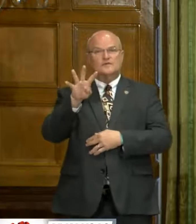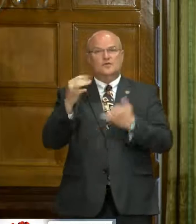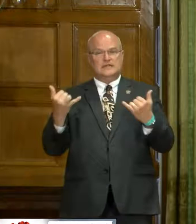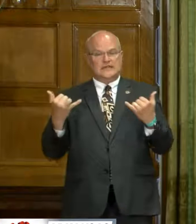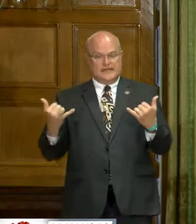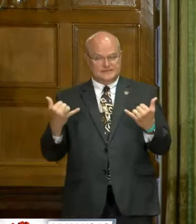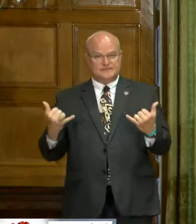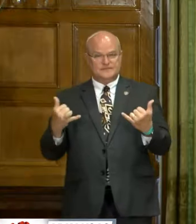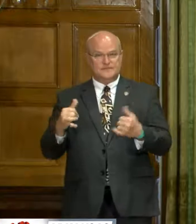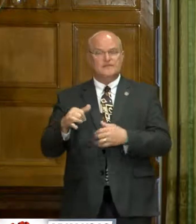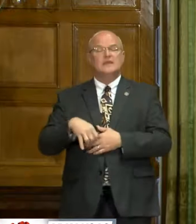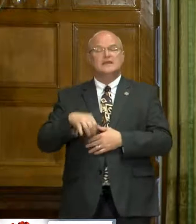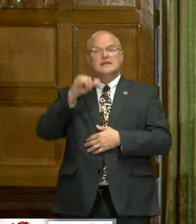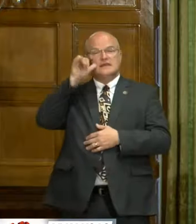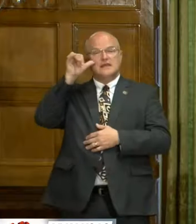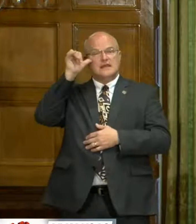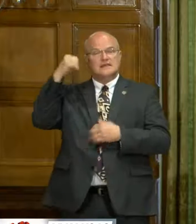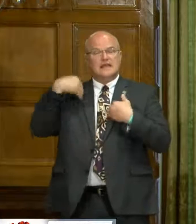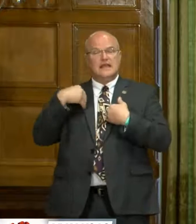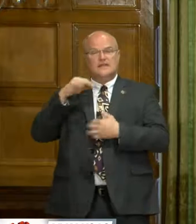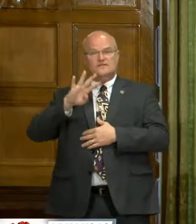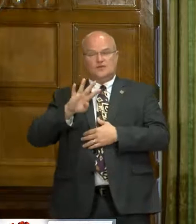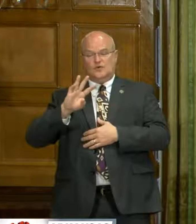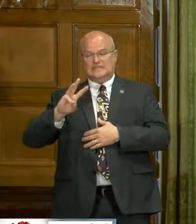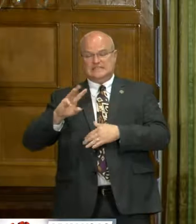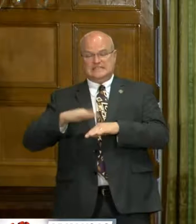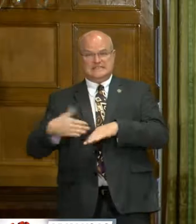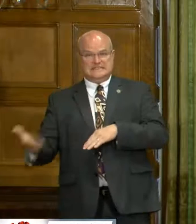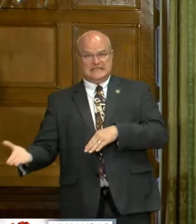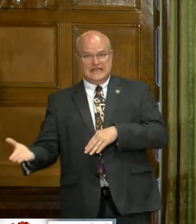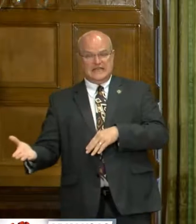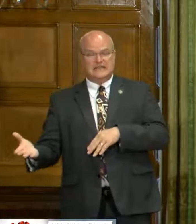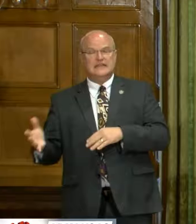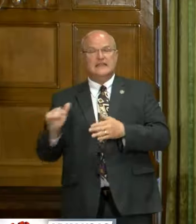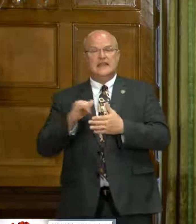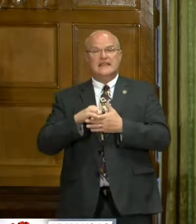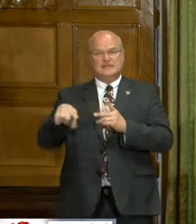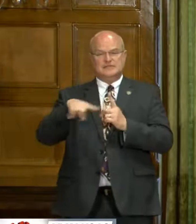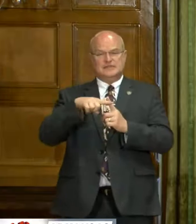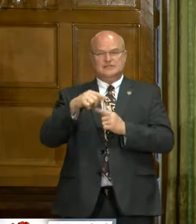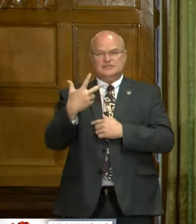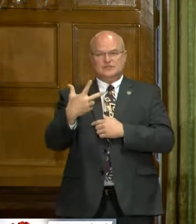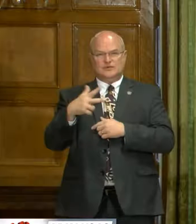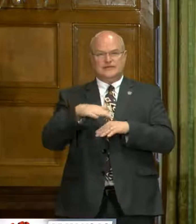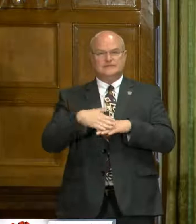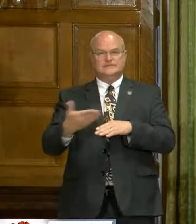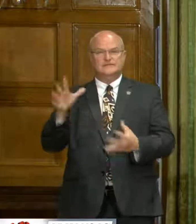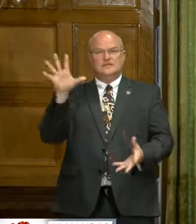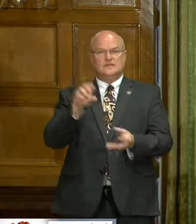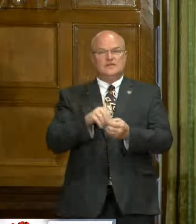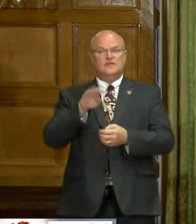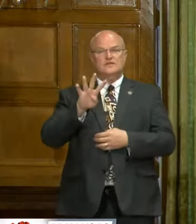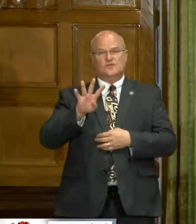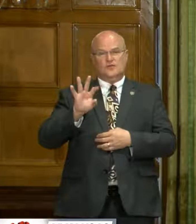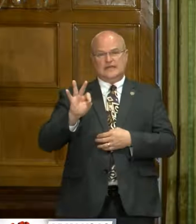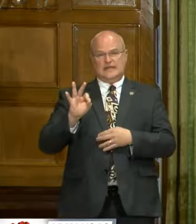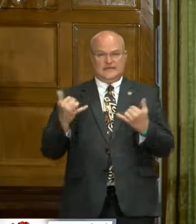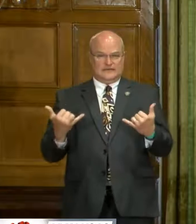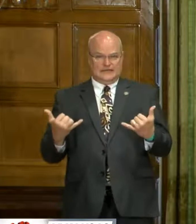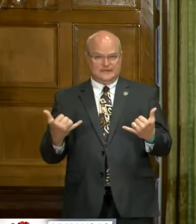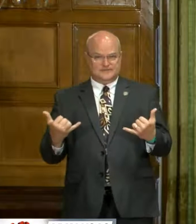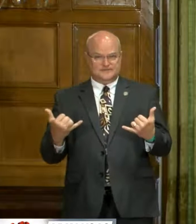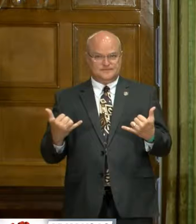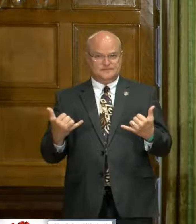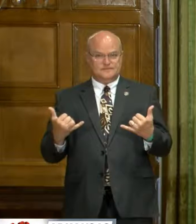104. Yesterday we had 46 deaths. That is plus 3, so we have 49 deaths at the present